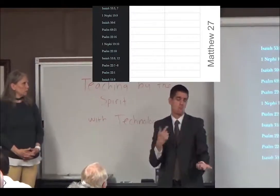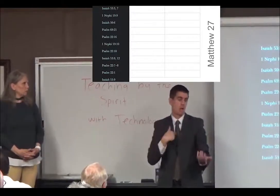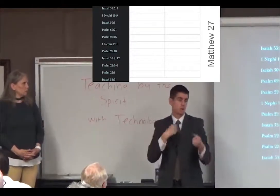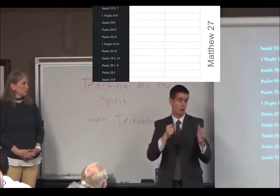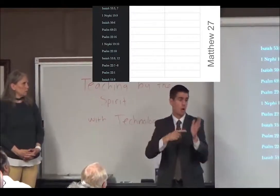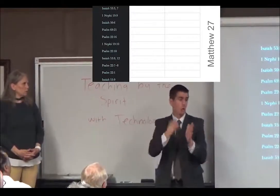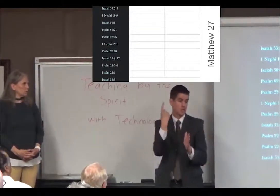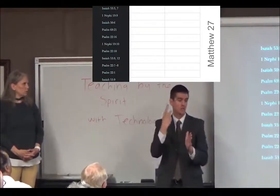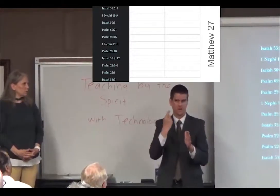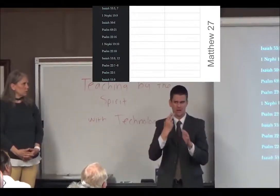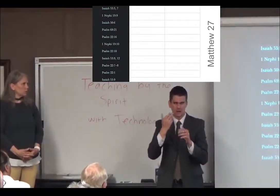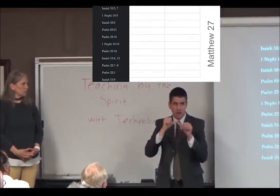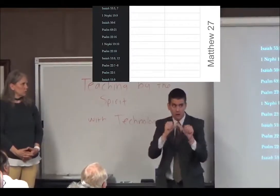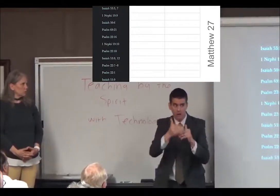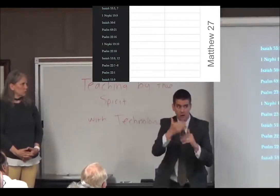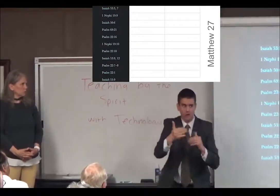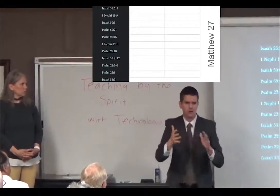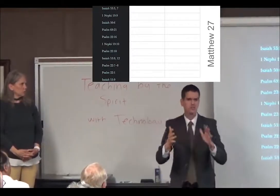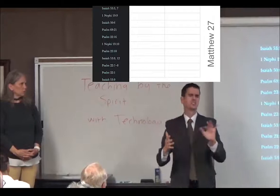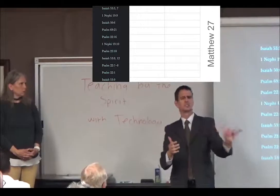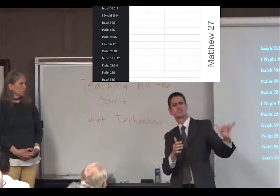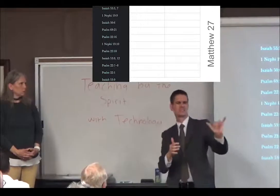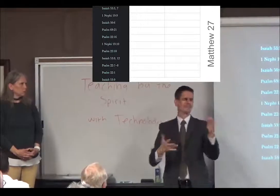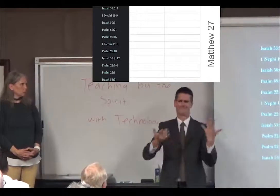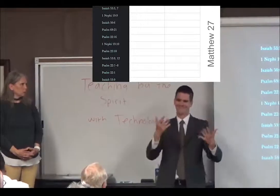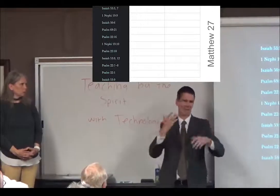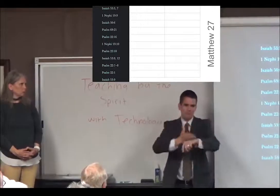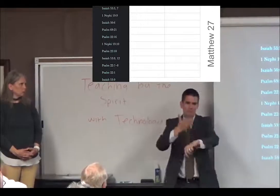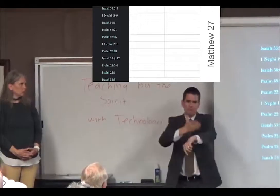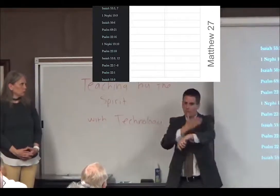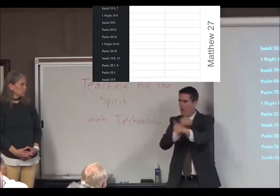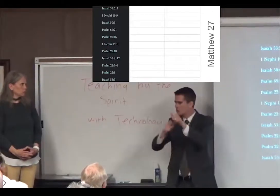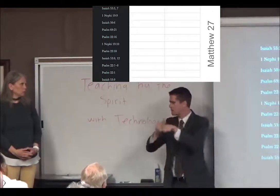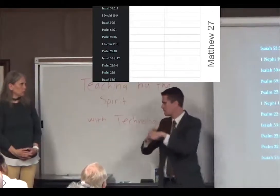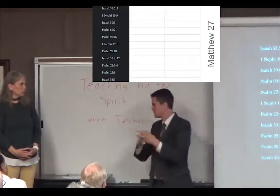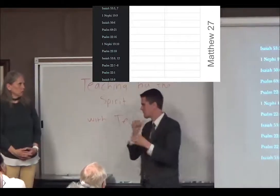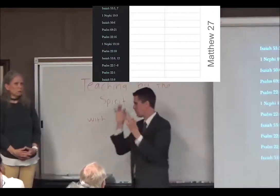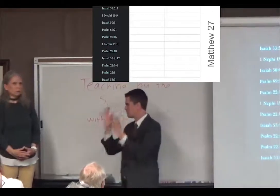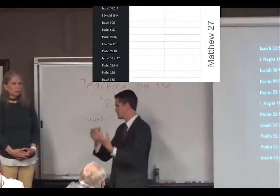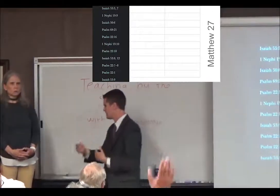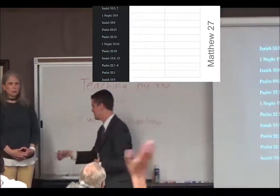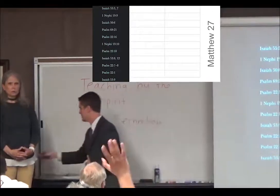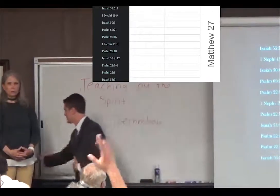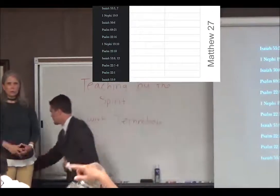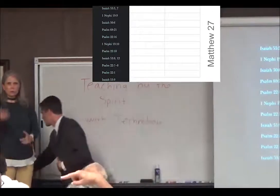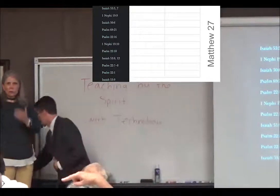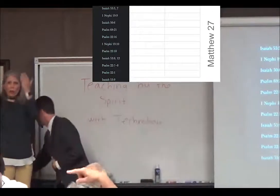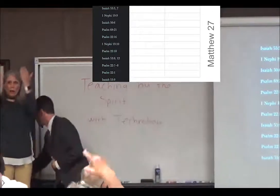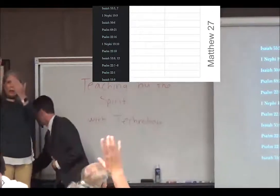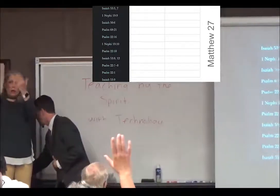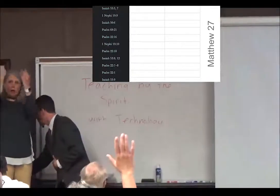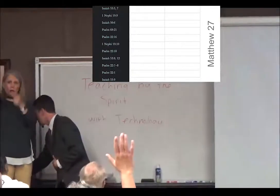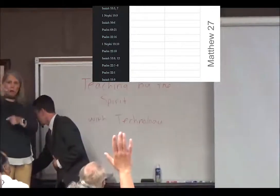those videos and show them. I tried it once, but I haven't really had a lot of experience with that. I haven't really perfected